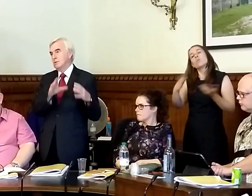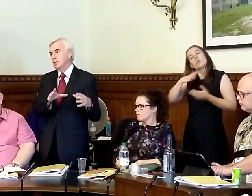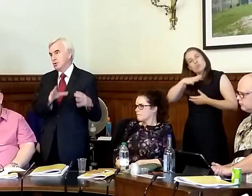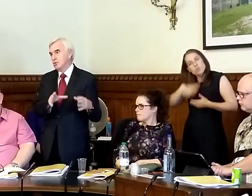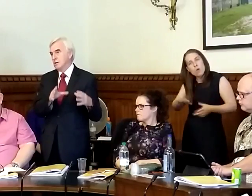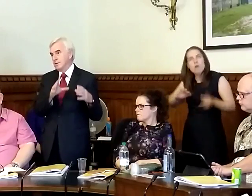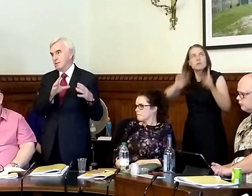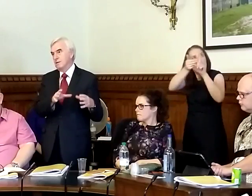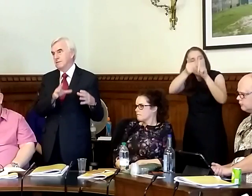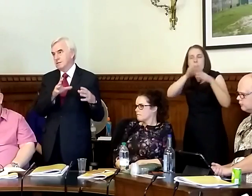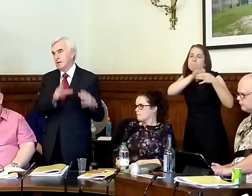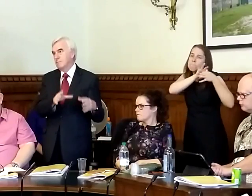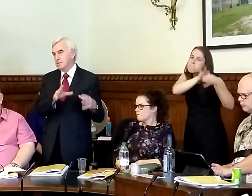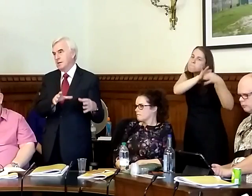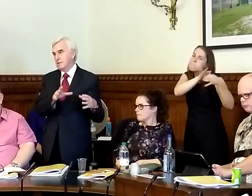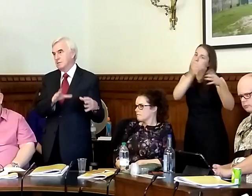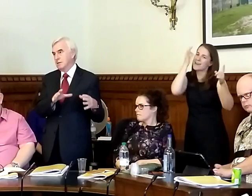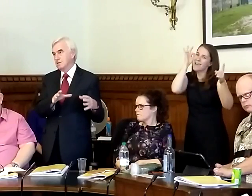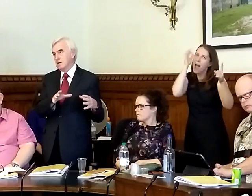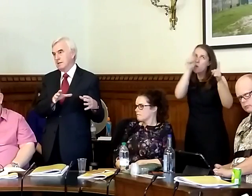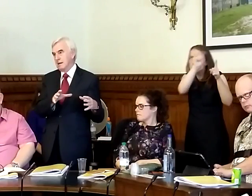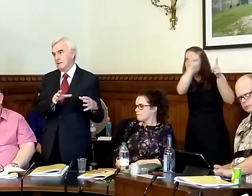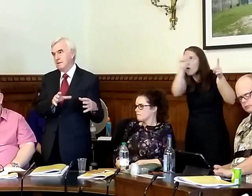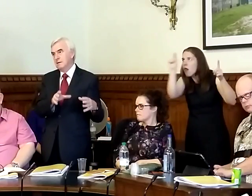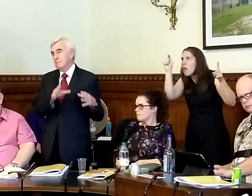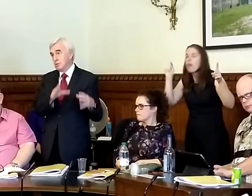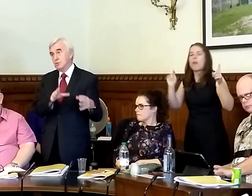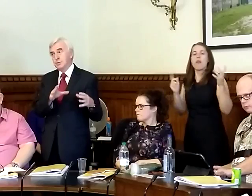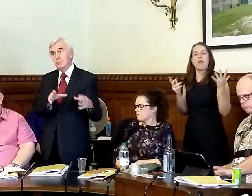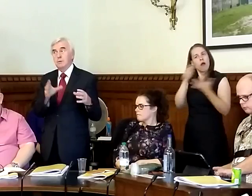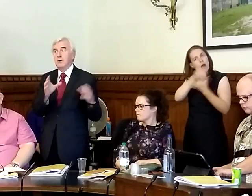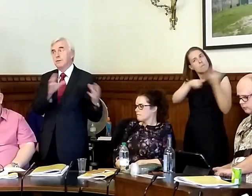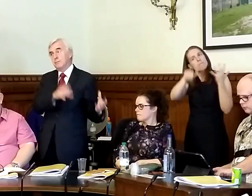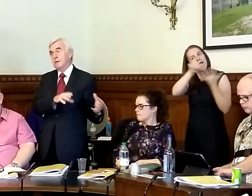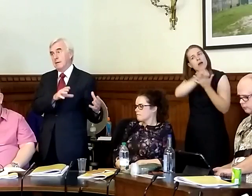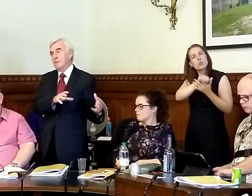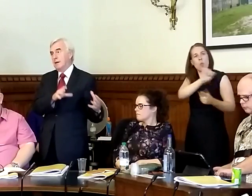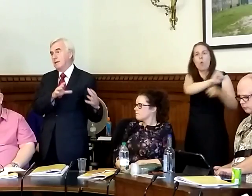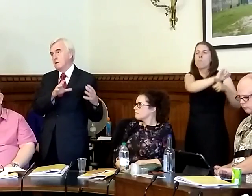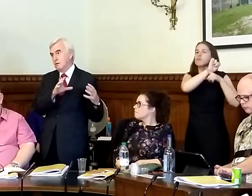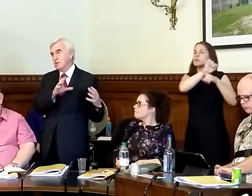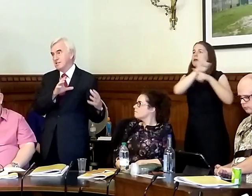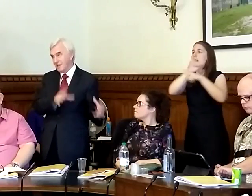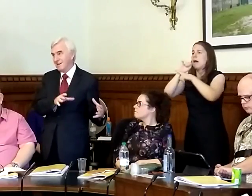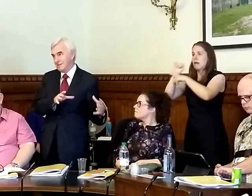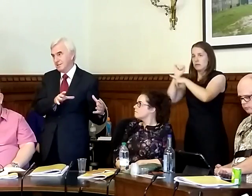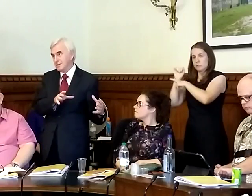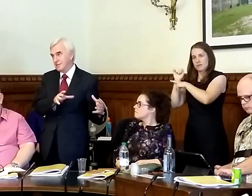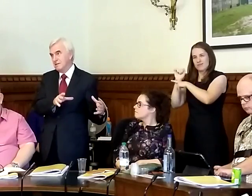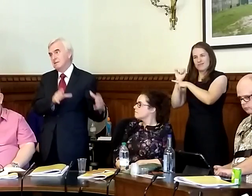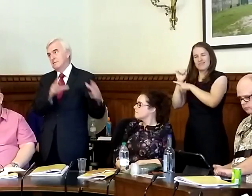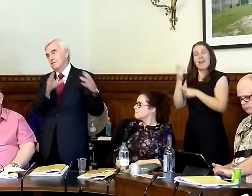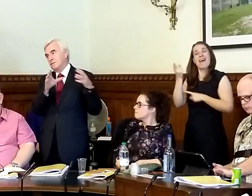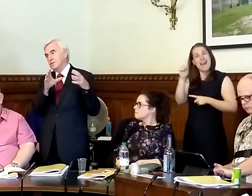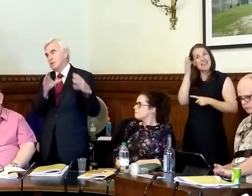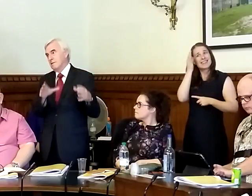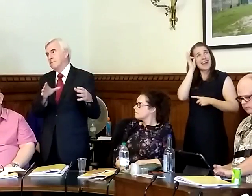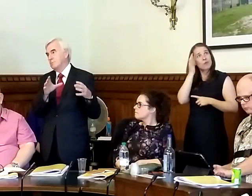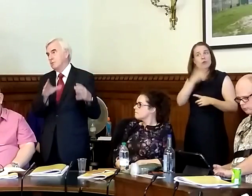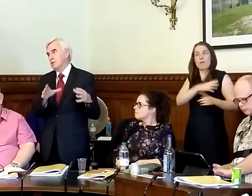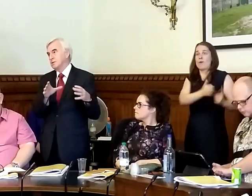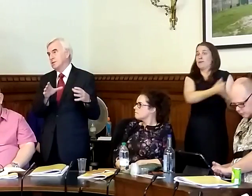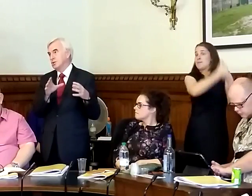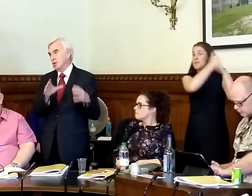authorities to ensure that the services are protected as best they can, but also we want them campaigning alongside us to